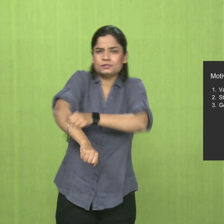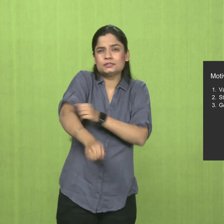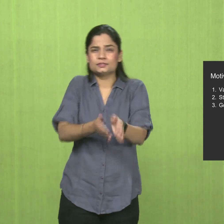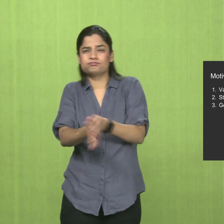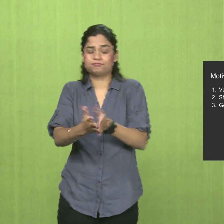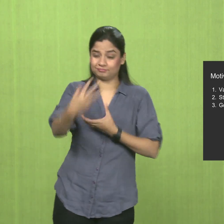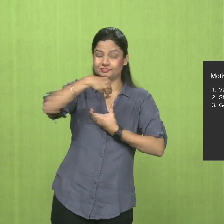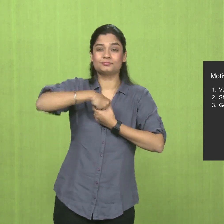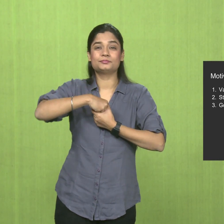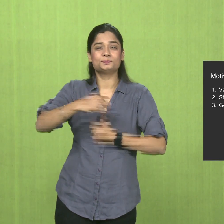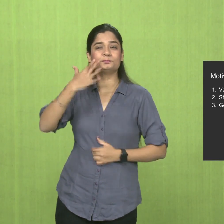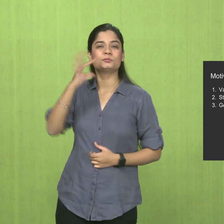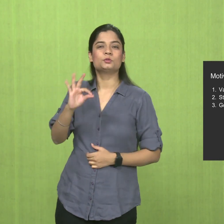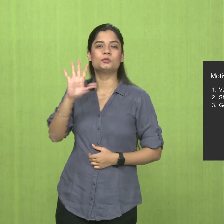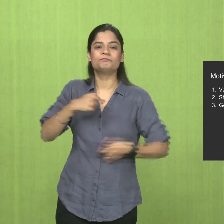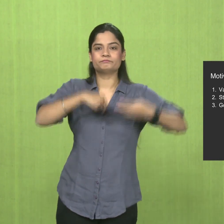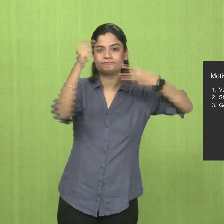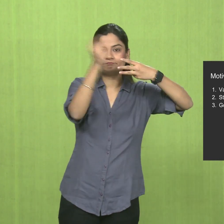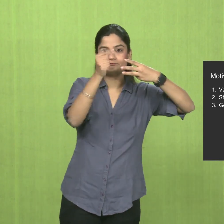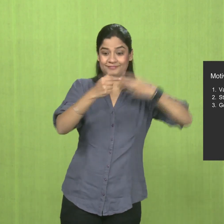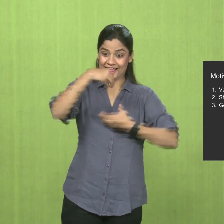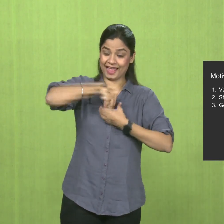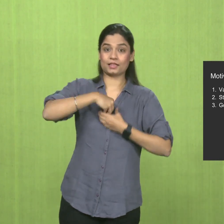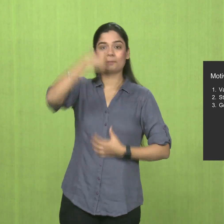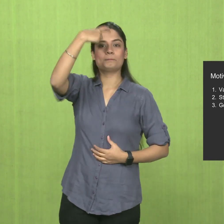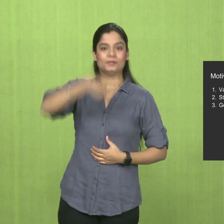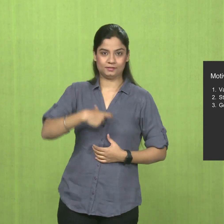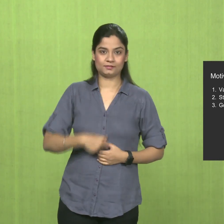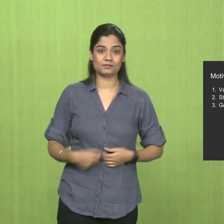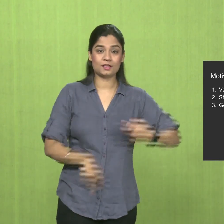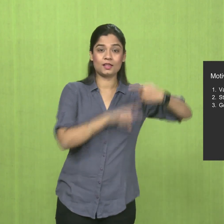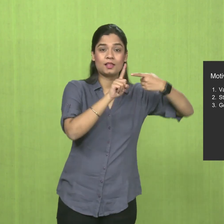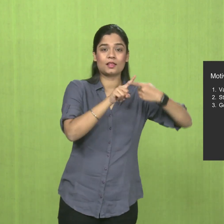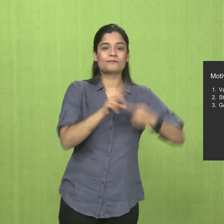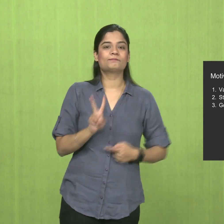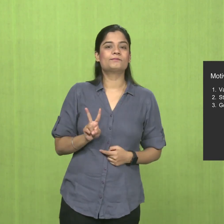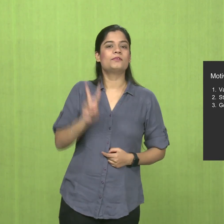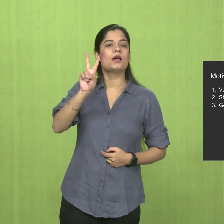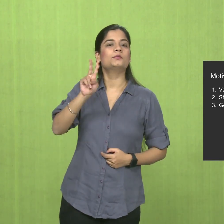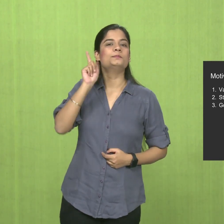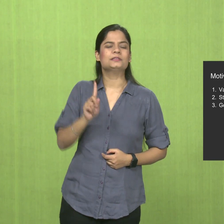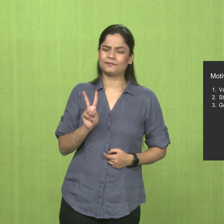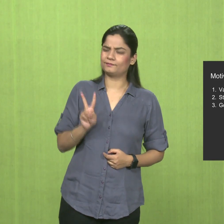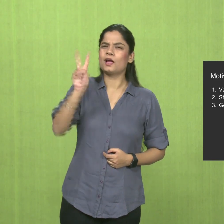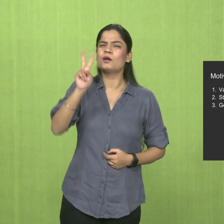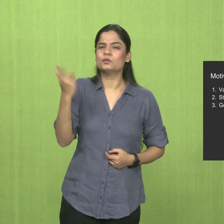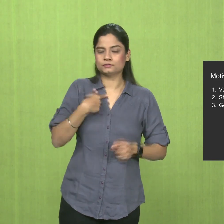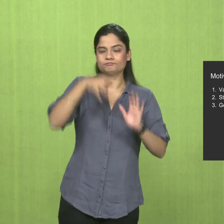Motivation factors in management. There are three. First is values. Values, I